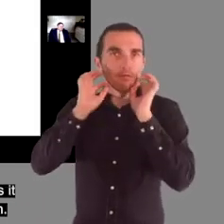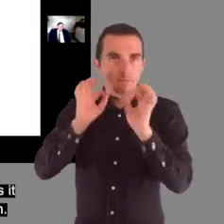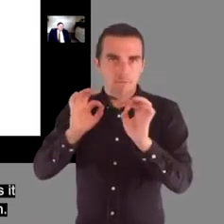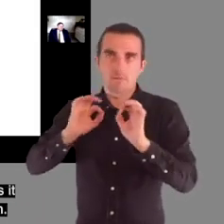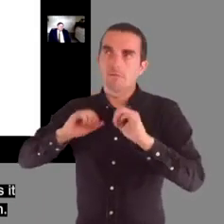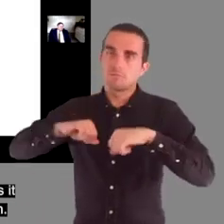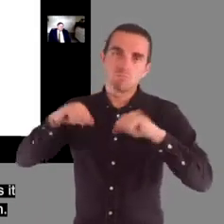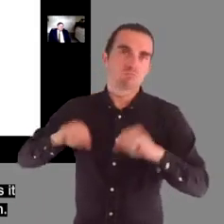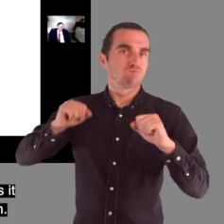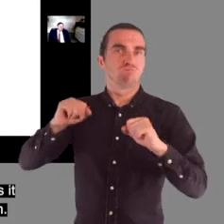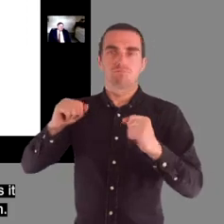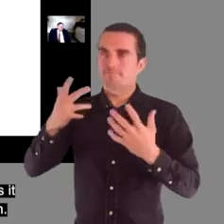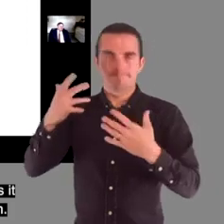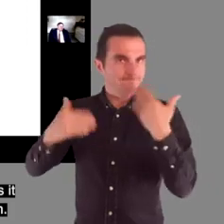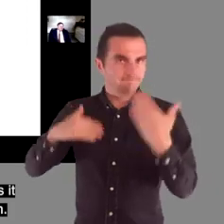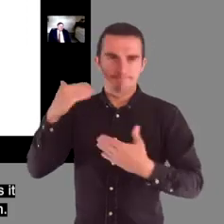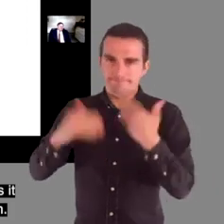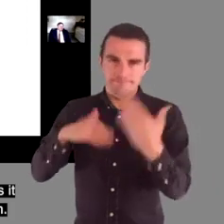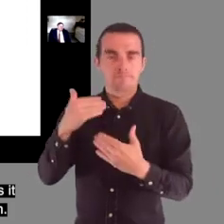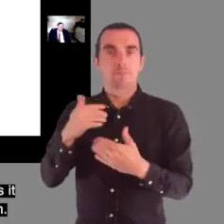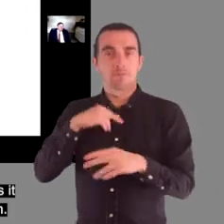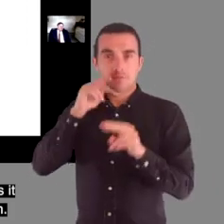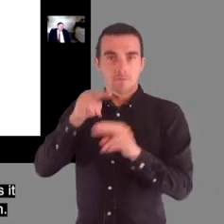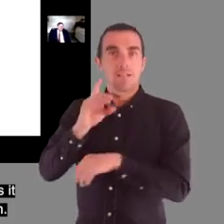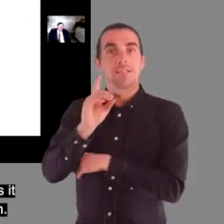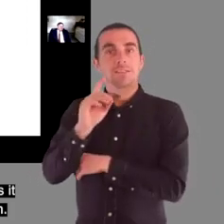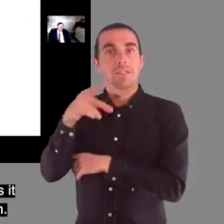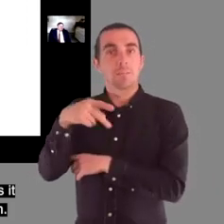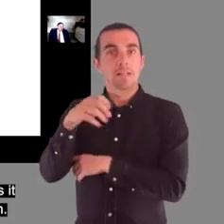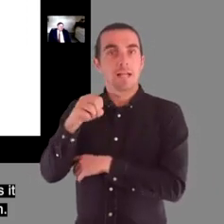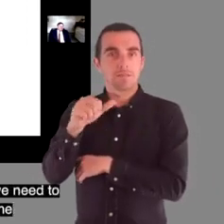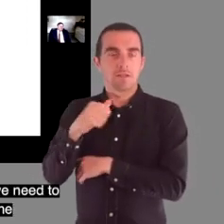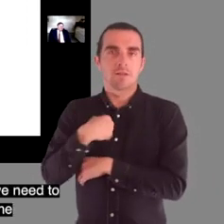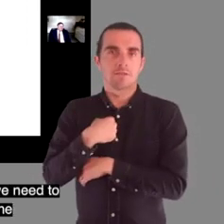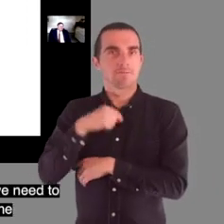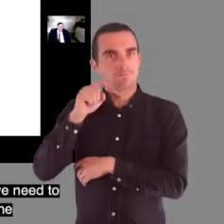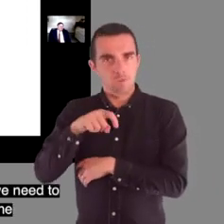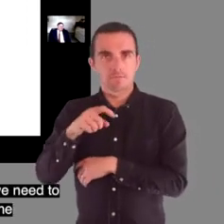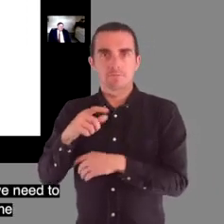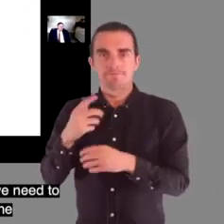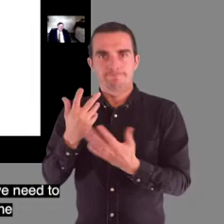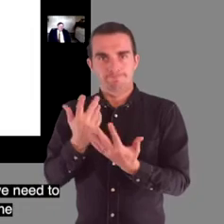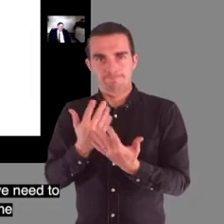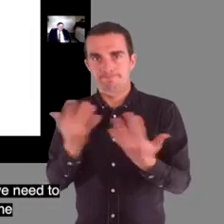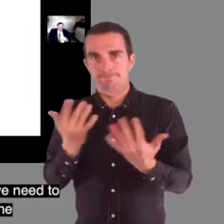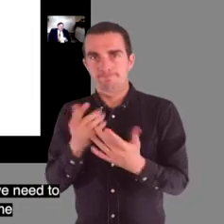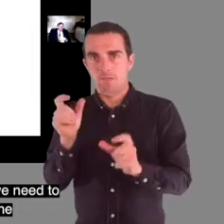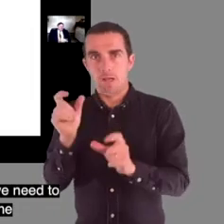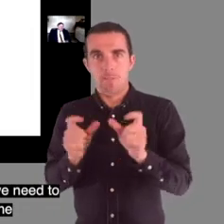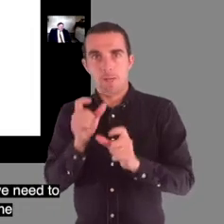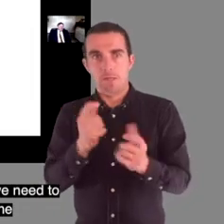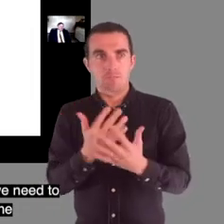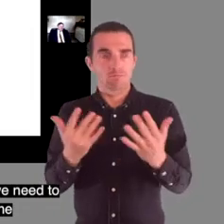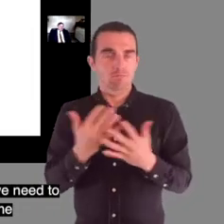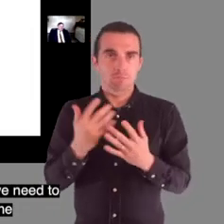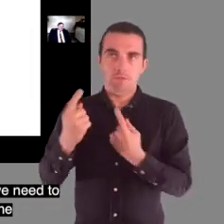this system that makes it difficult to agree with them. Yeah. And then we recognize that as TPSA,